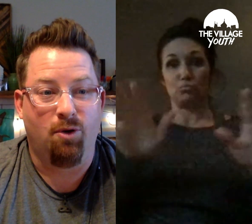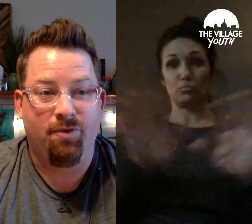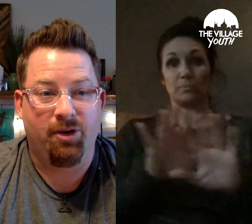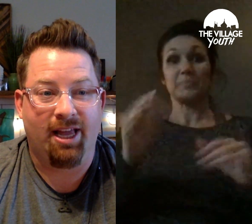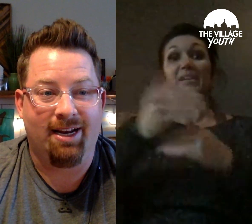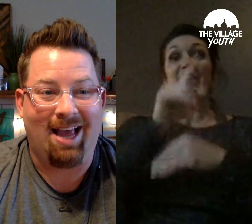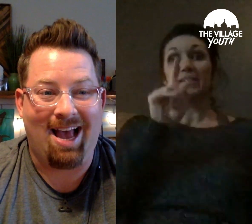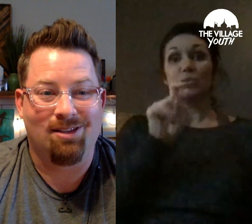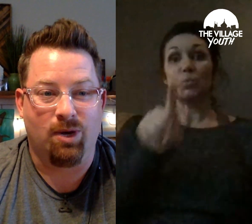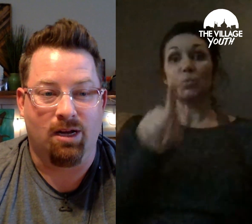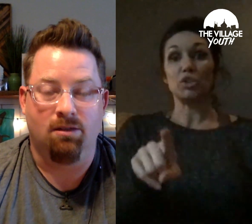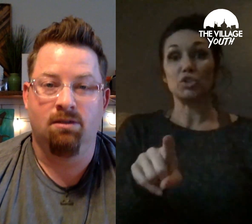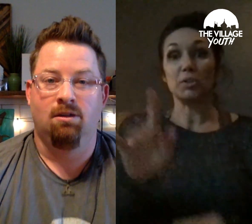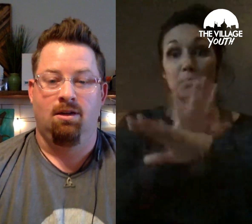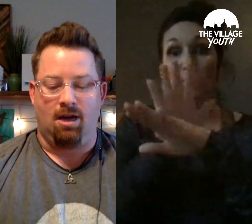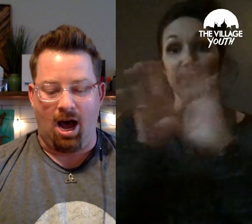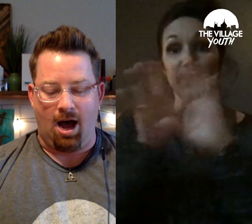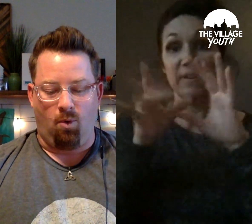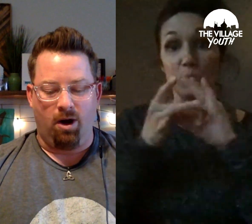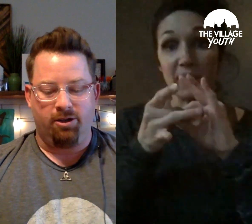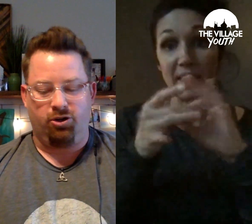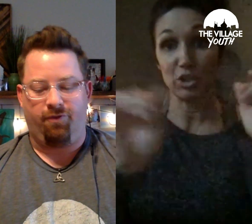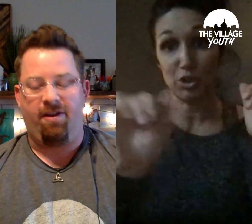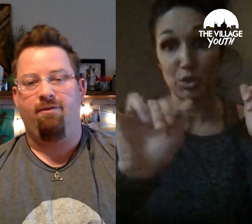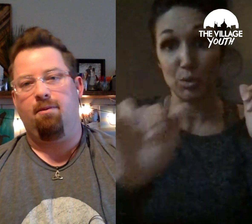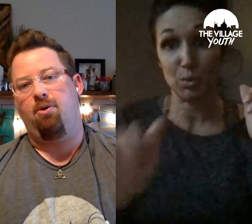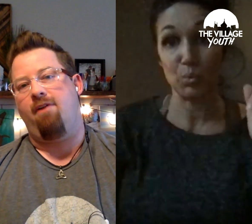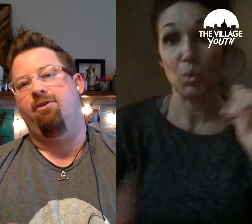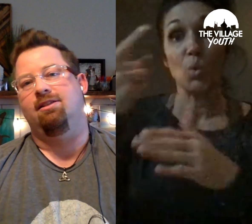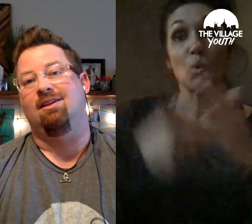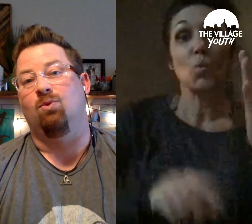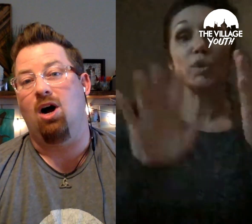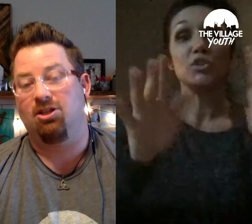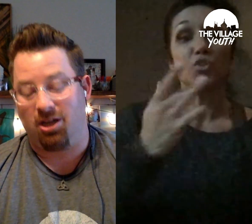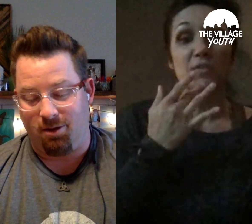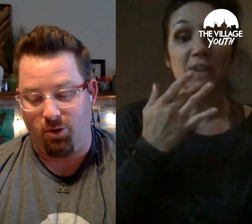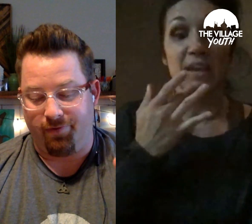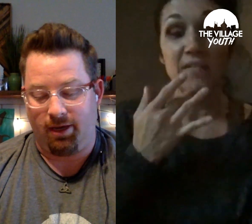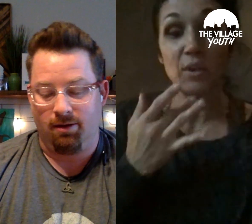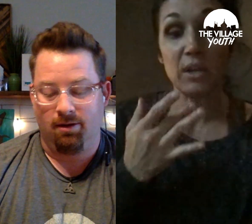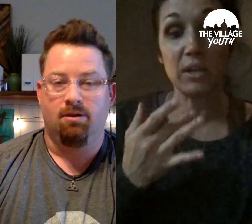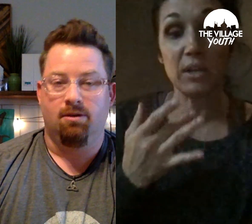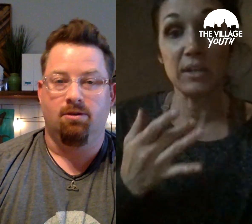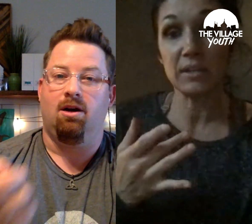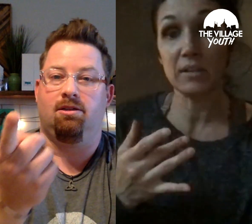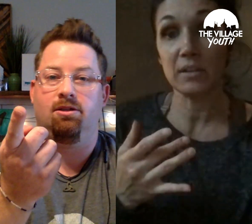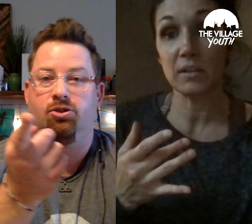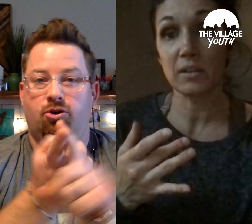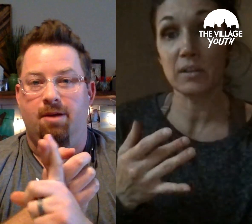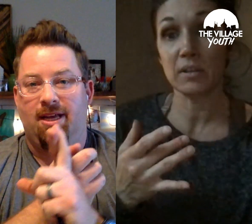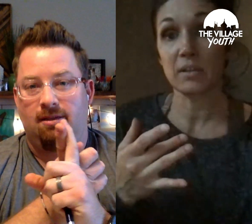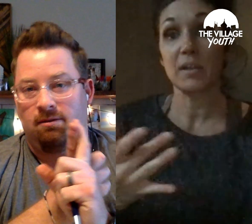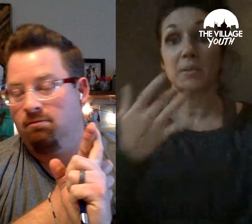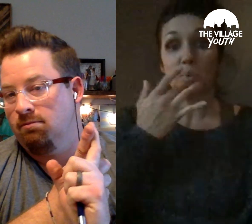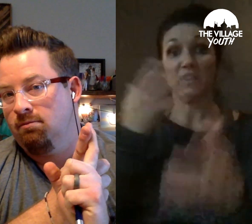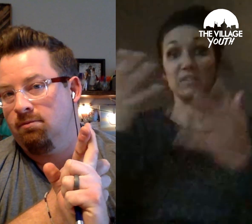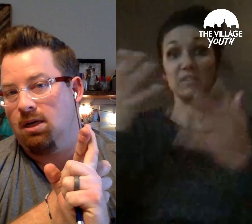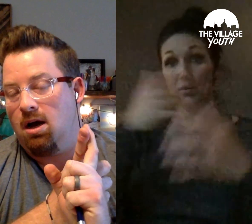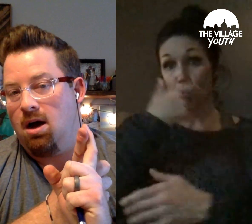question, movie related as well. What is your favorite preference in watching a movie? Do you want to stream